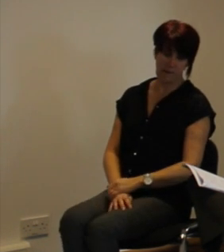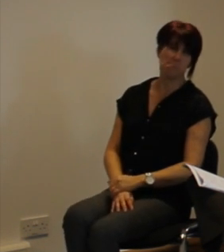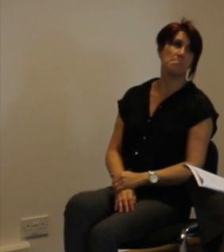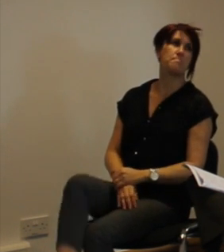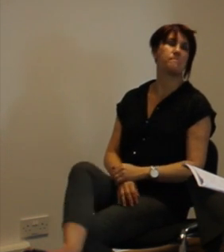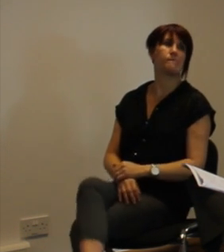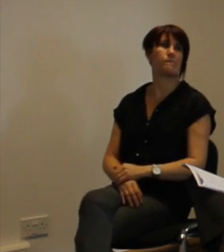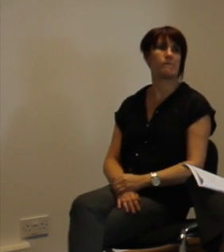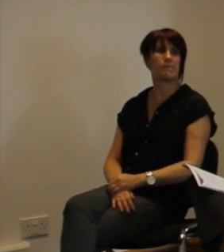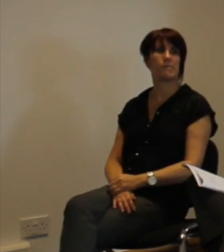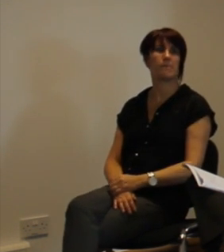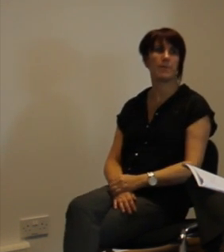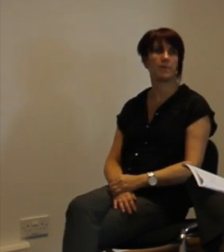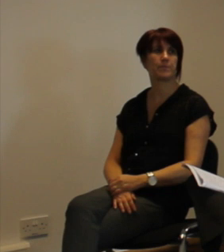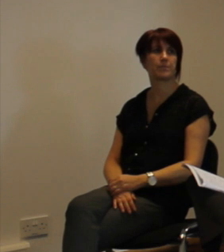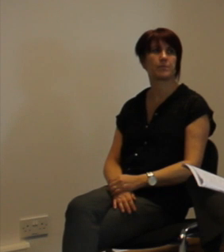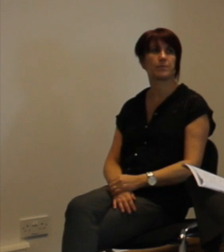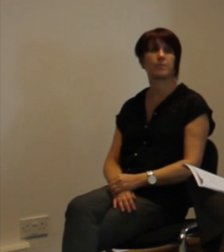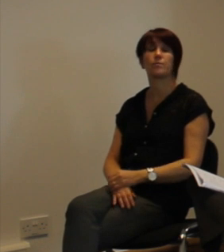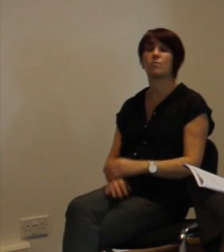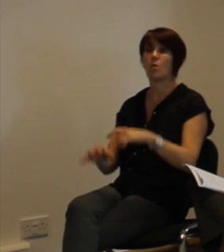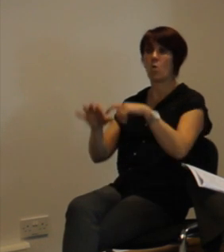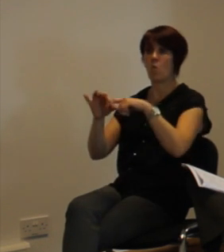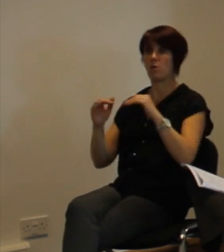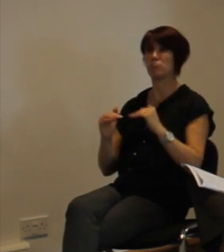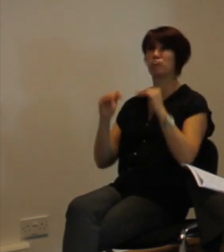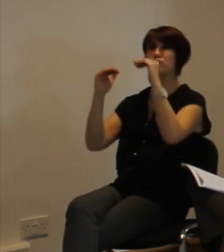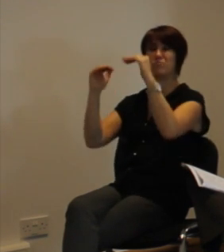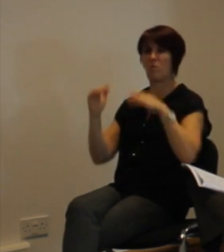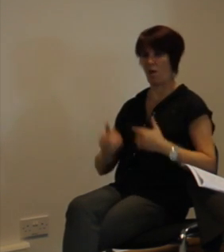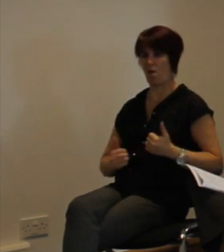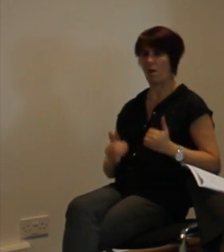Okay, we want to ensure that quality is not compromised.